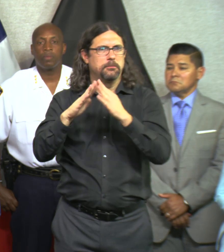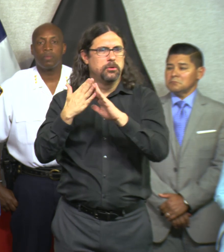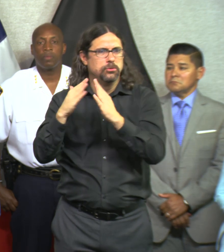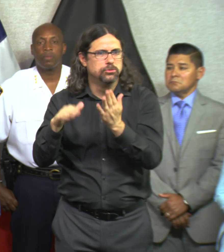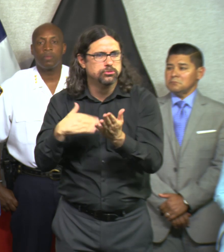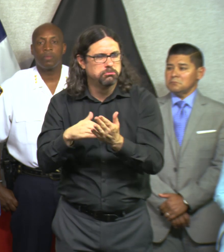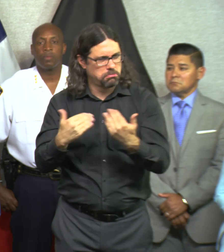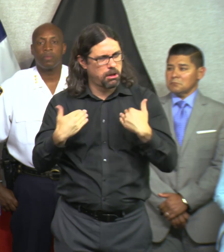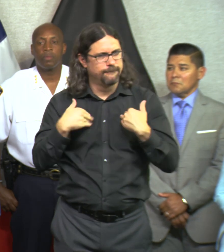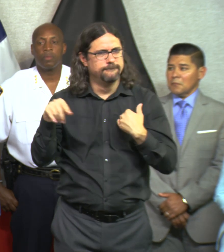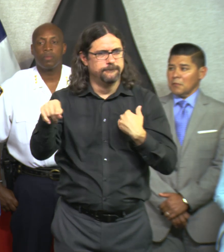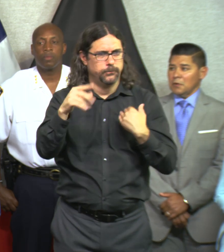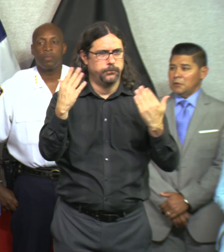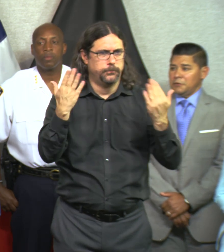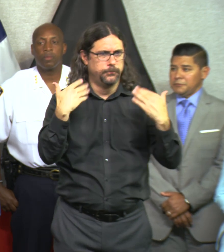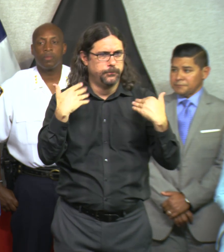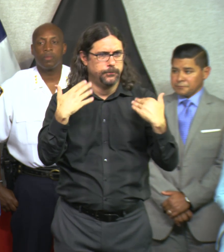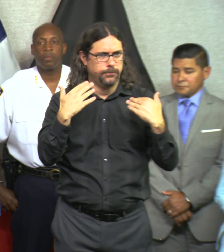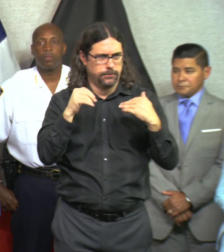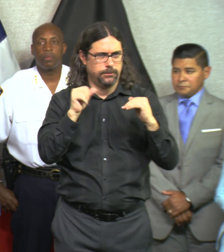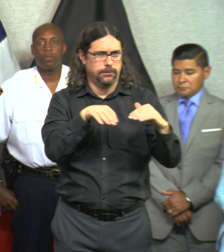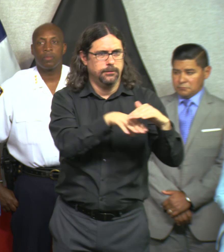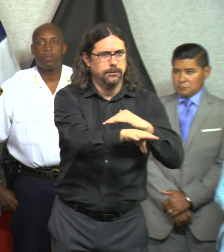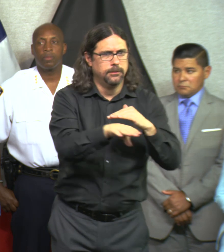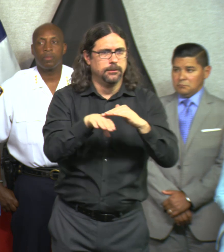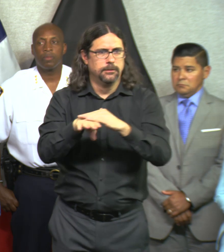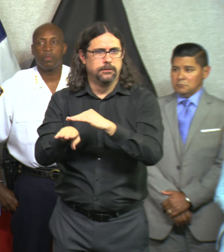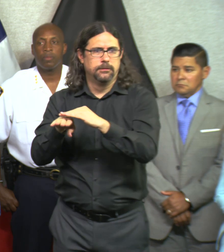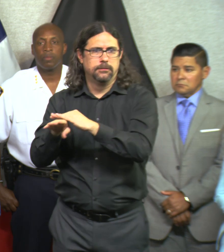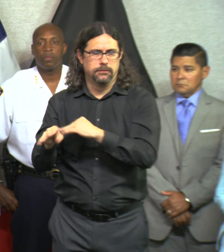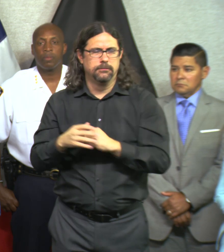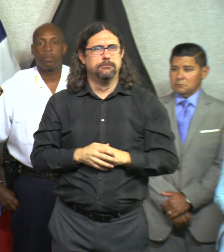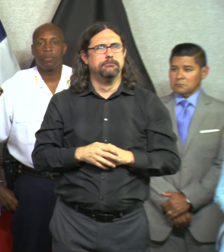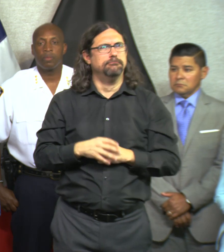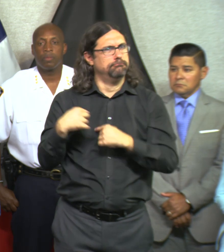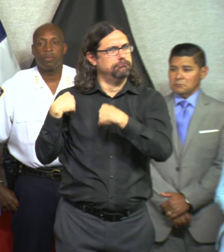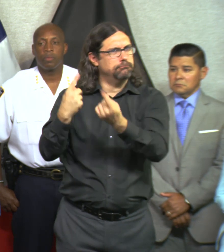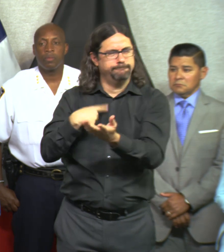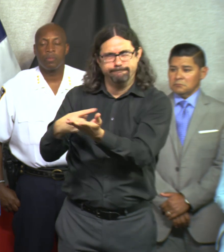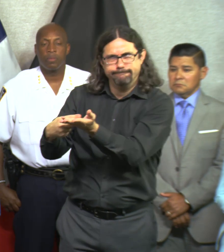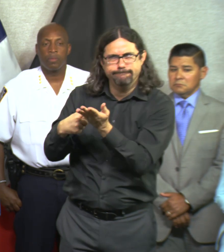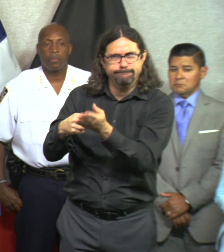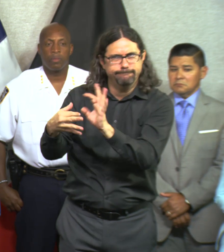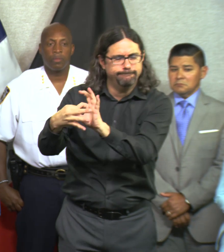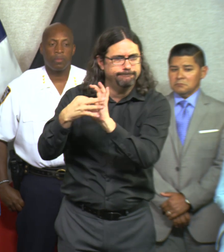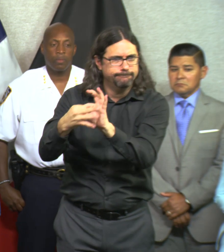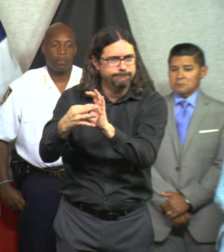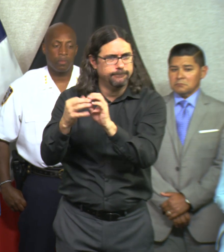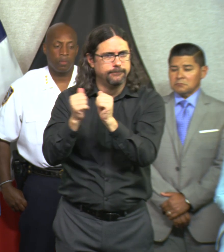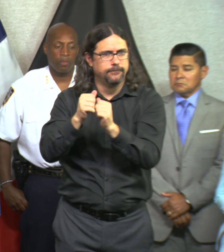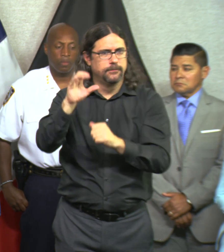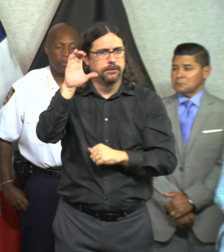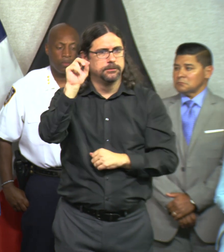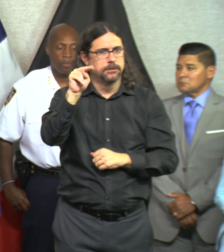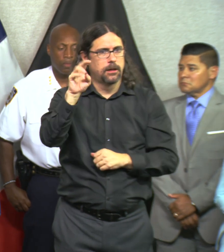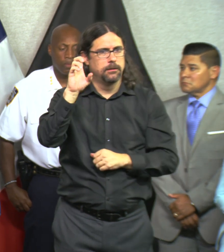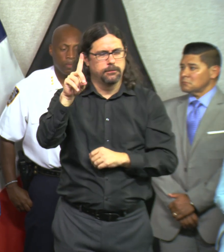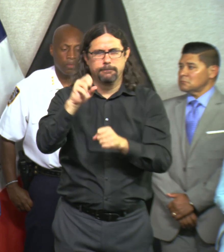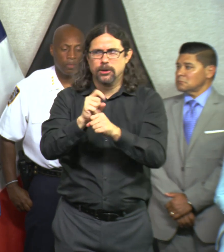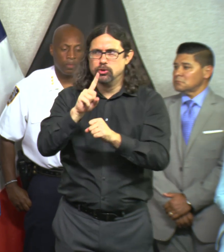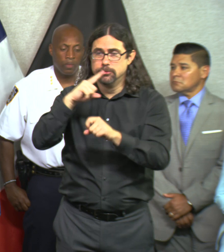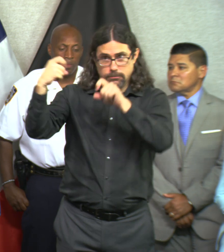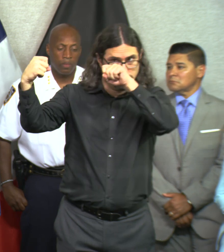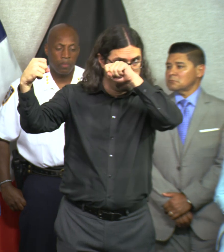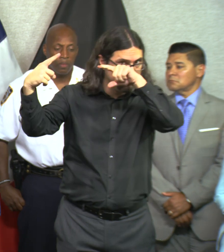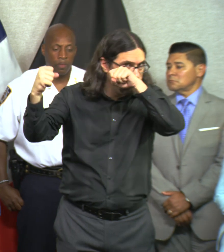to monitor the electrical system during this, making sure we're taking proactive measures if we need to. And with that, our Emergency Operations Center